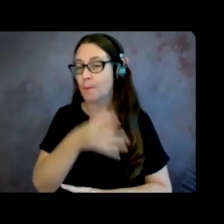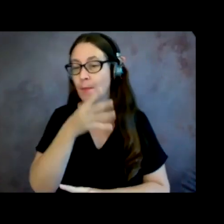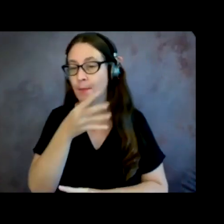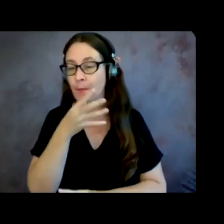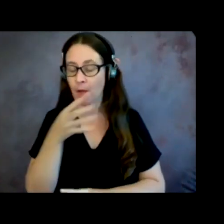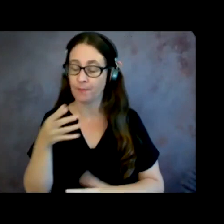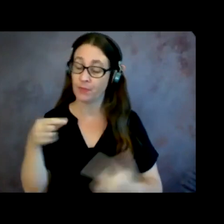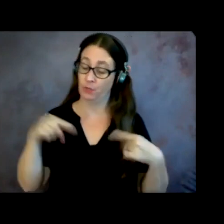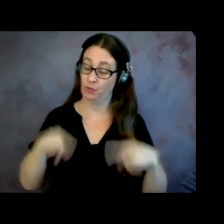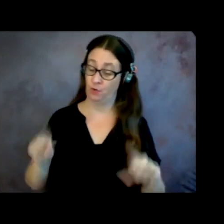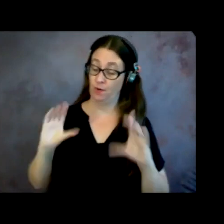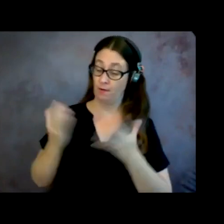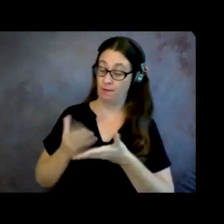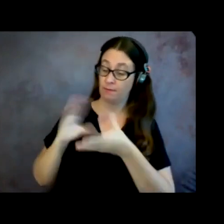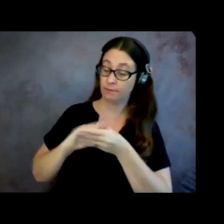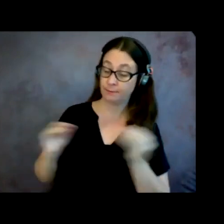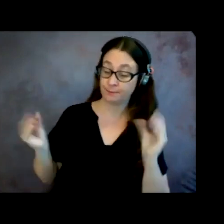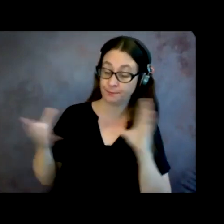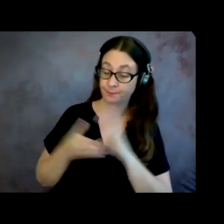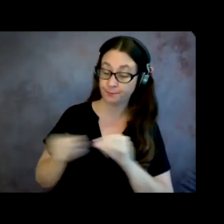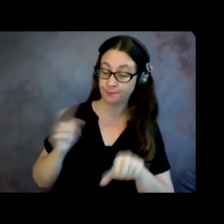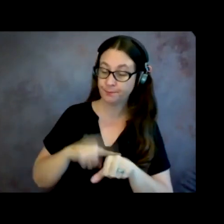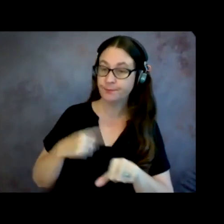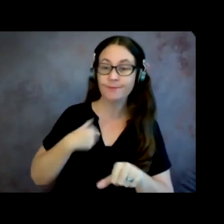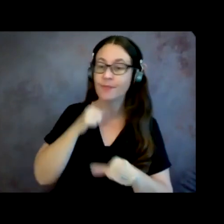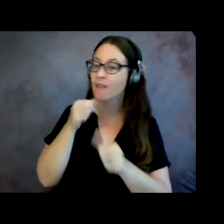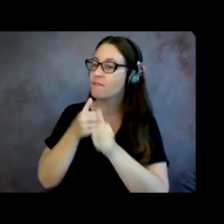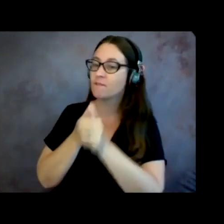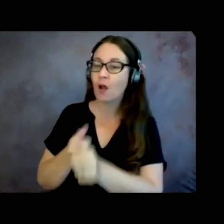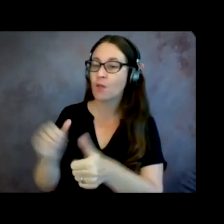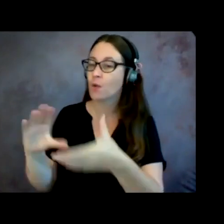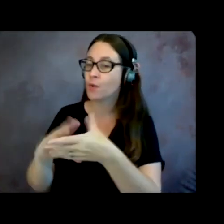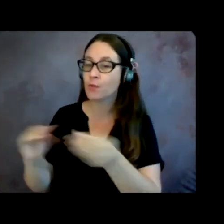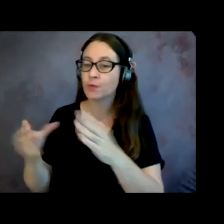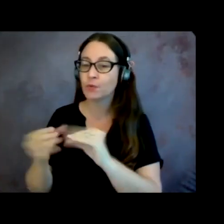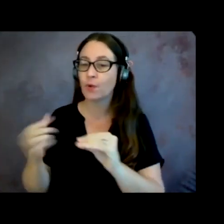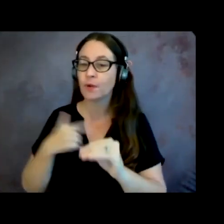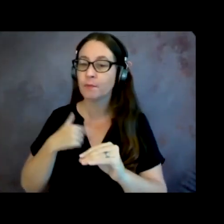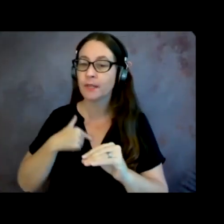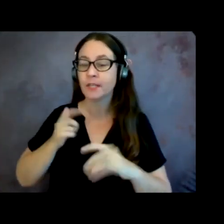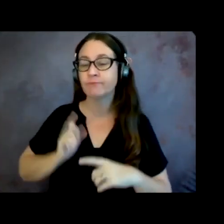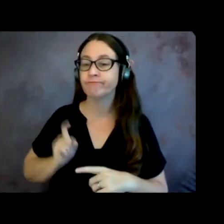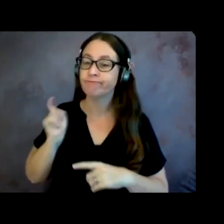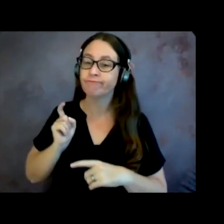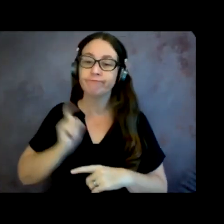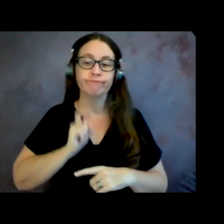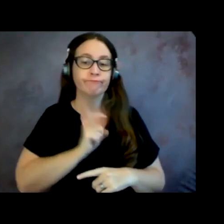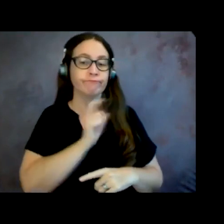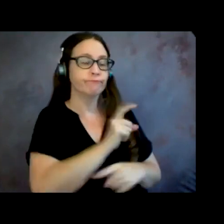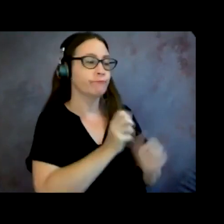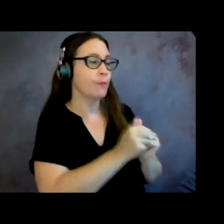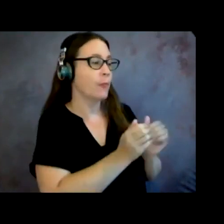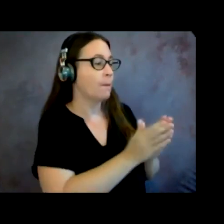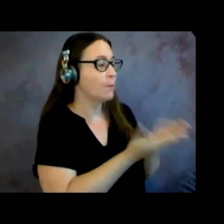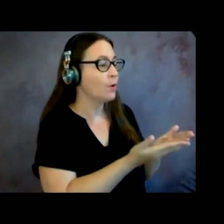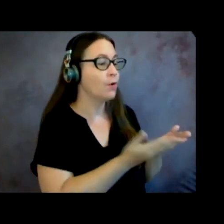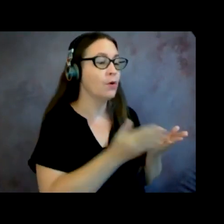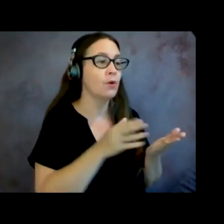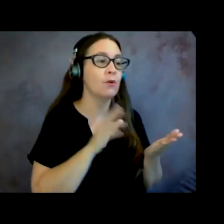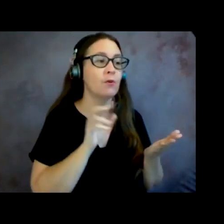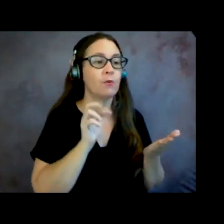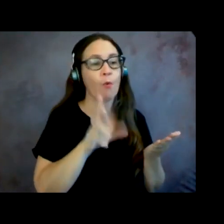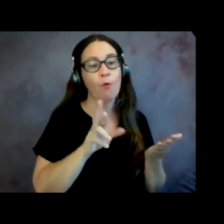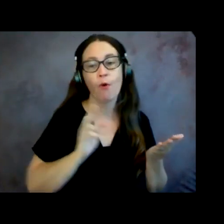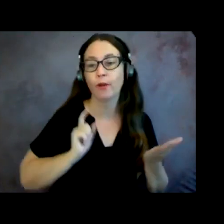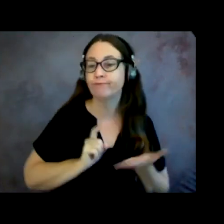time, I wouldn't follow the story. I would actually wander off on my own with a book, or I would go off